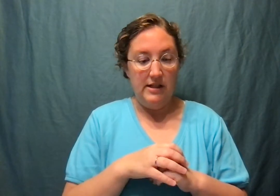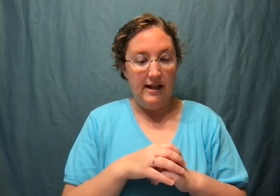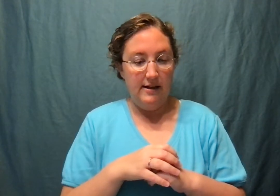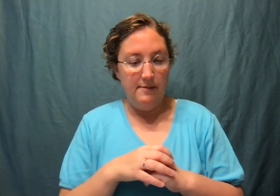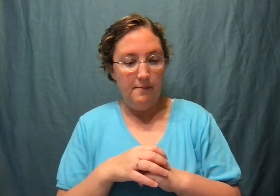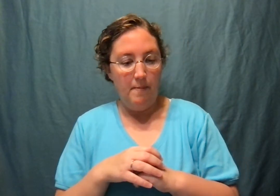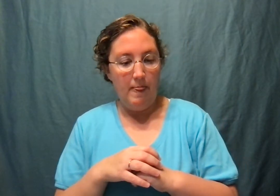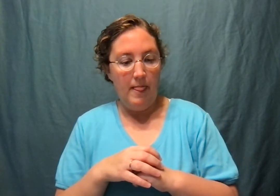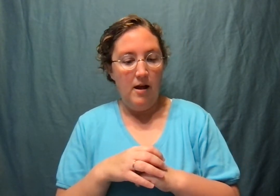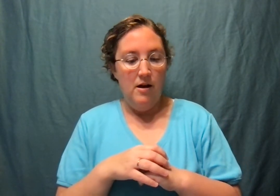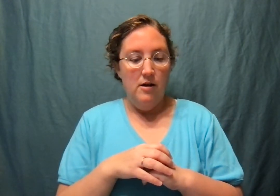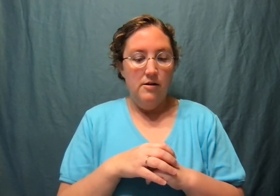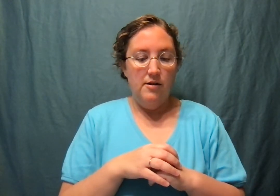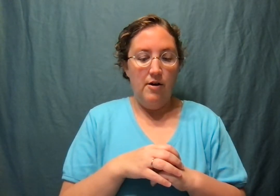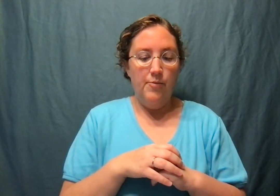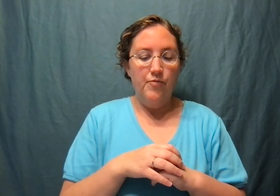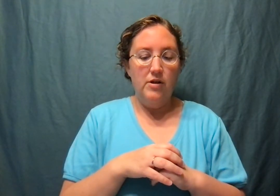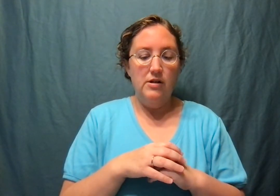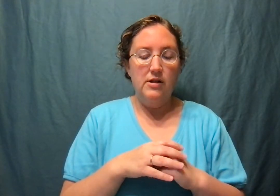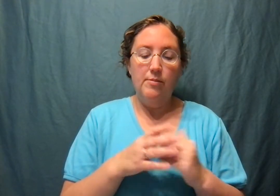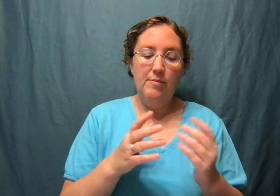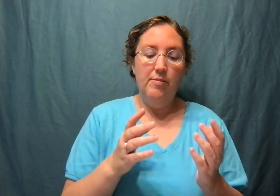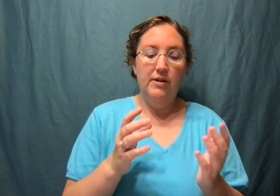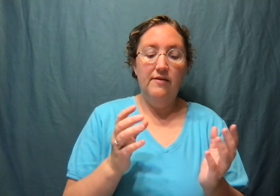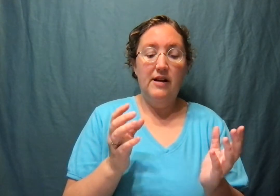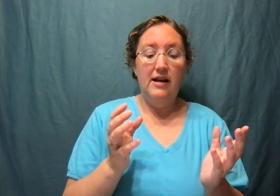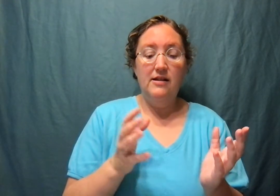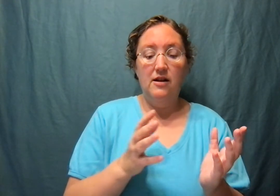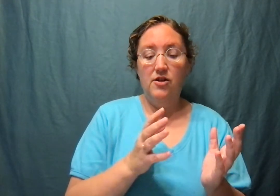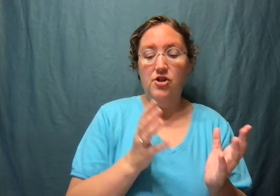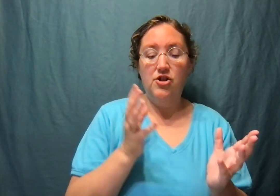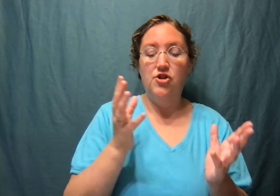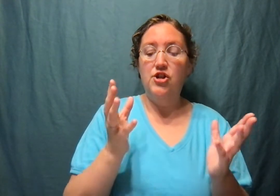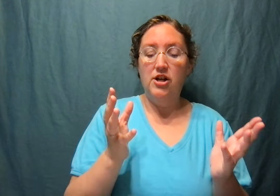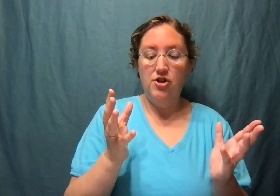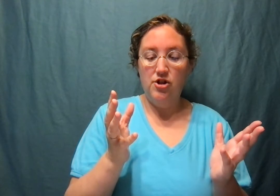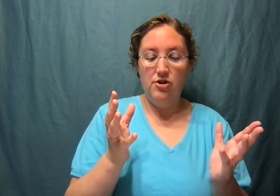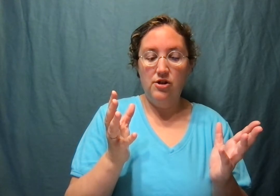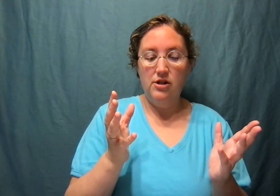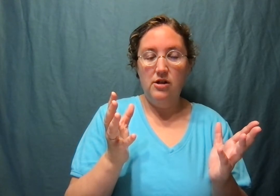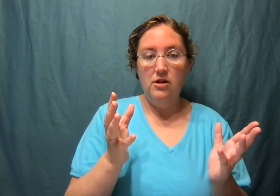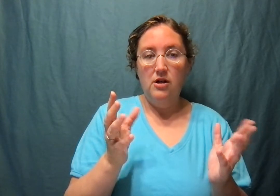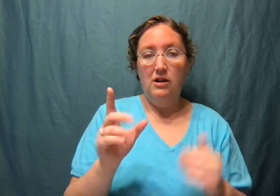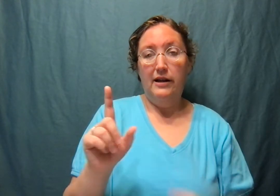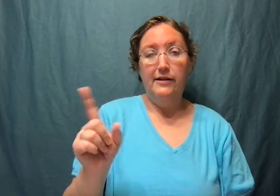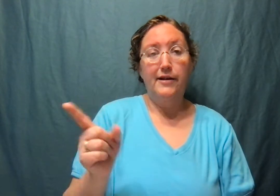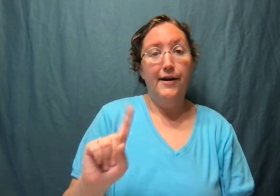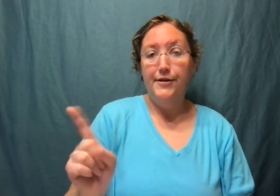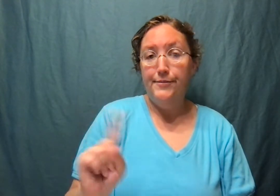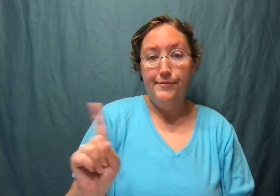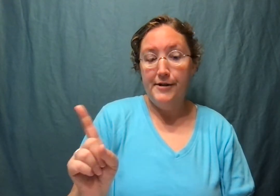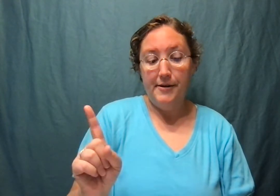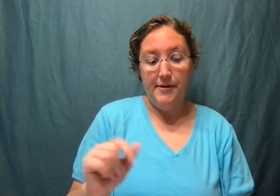legs. So some people believe that ASL is just gestures, like the sign don't do